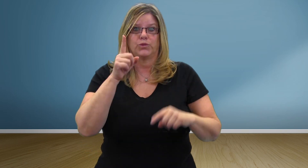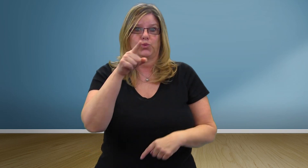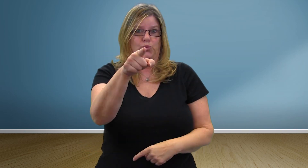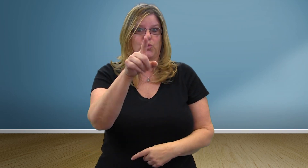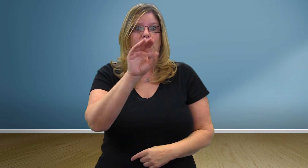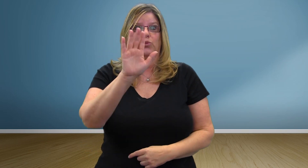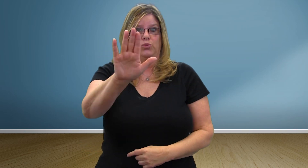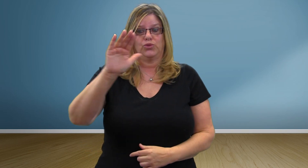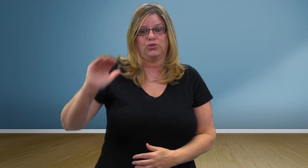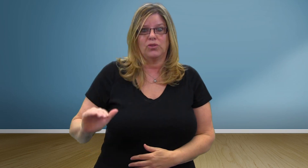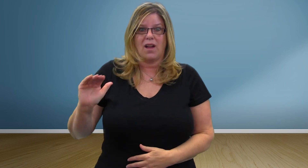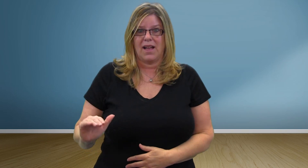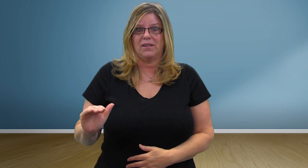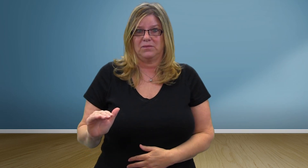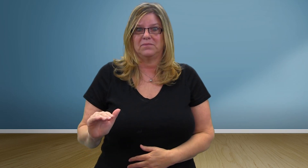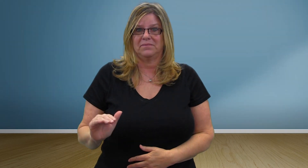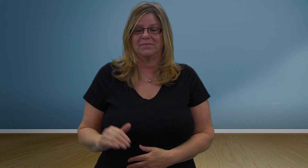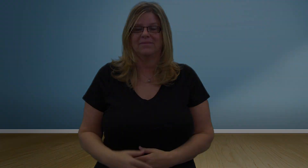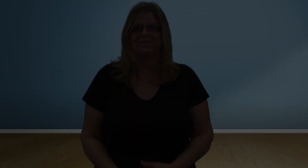Use whatever works for you and your child.